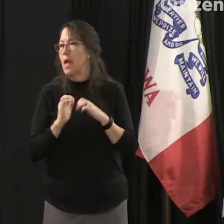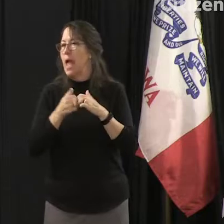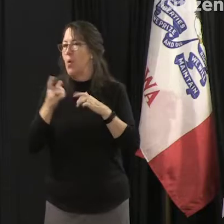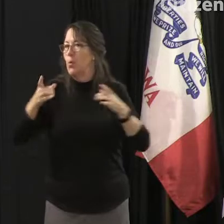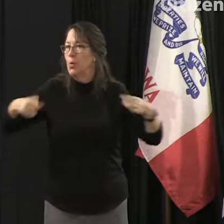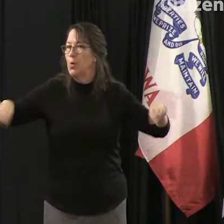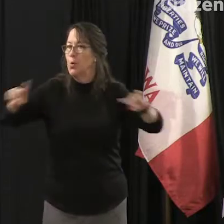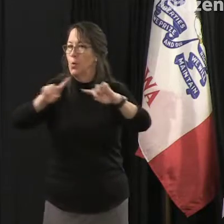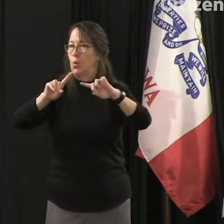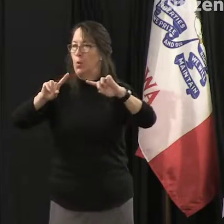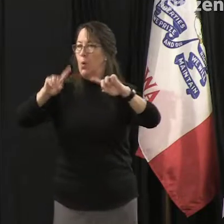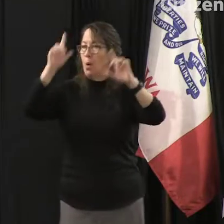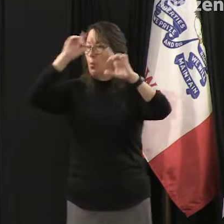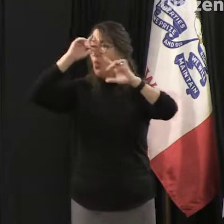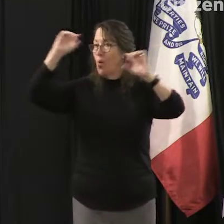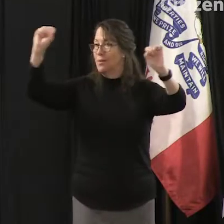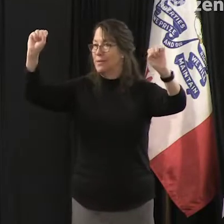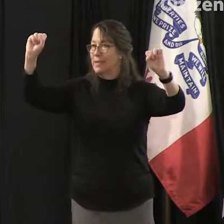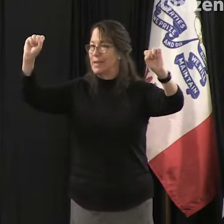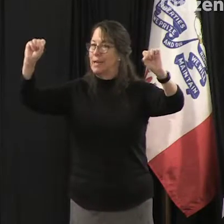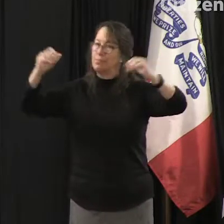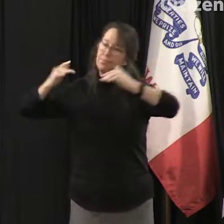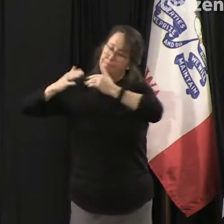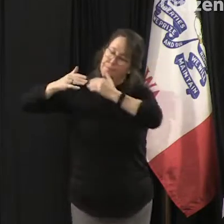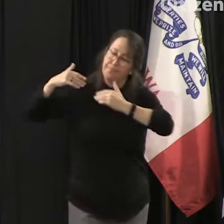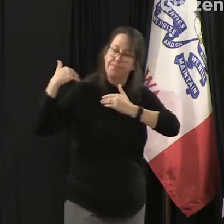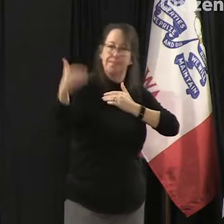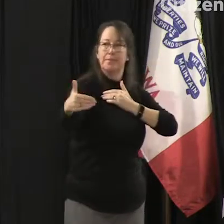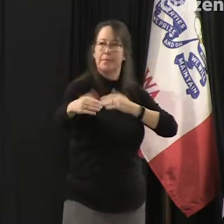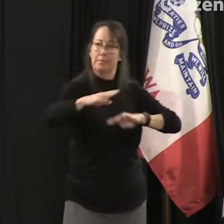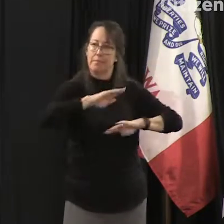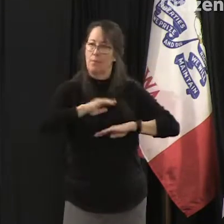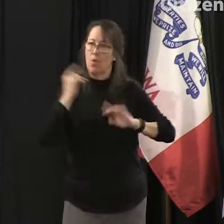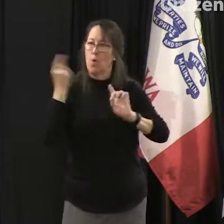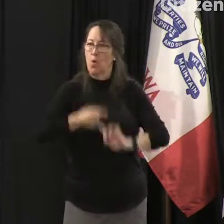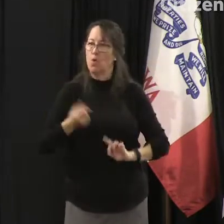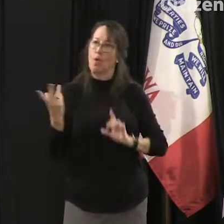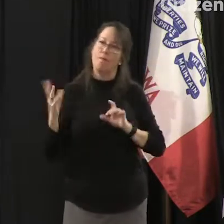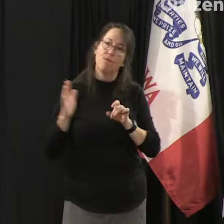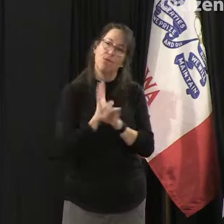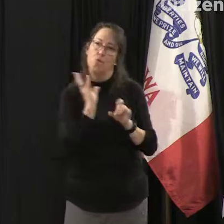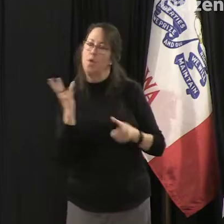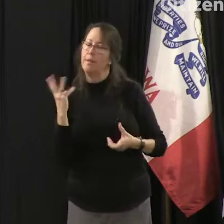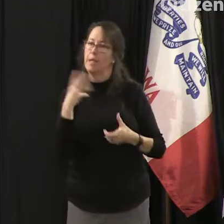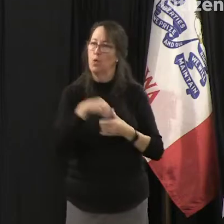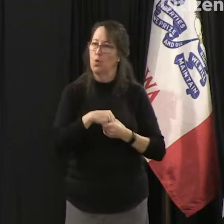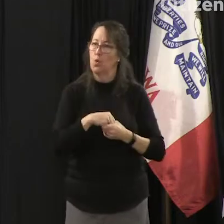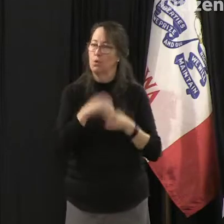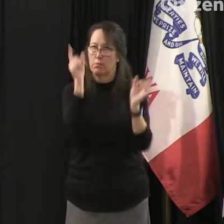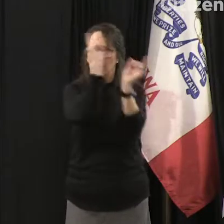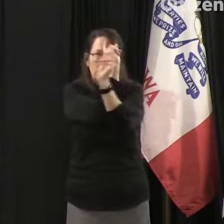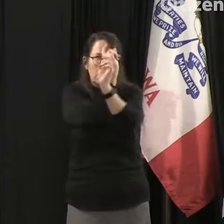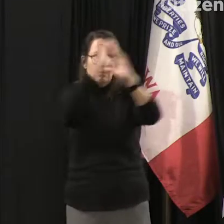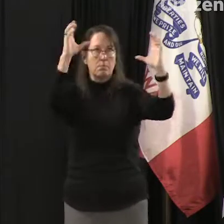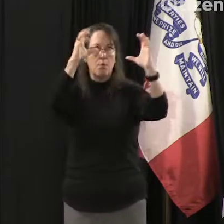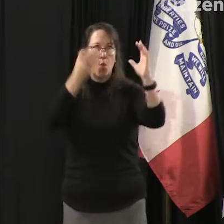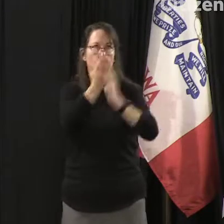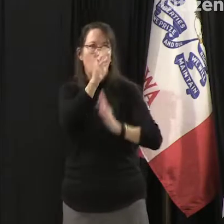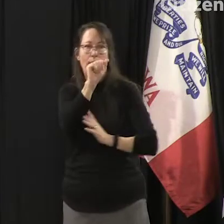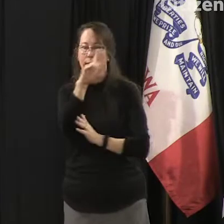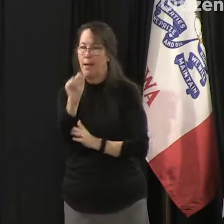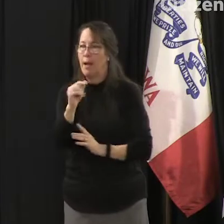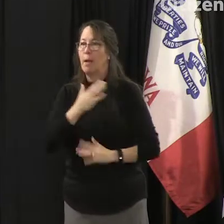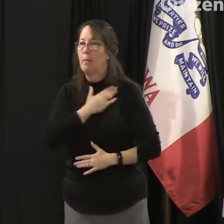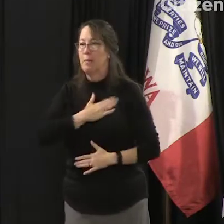How would you, as a president, accelerate meeting the goals of full inclusion envisioned by the ADA?